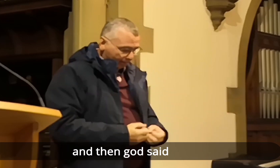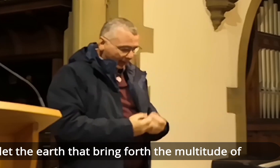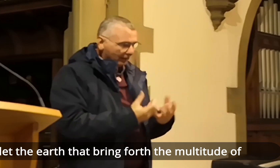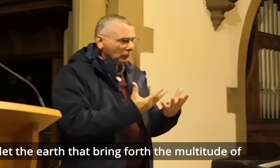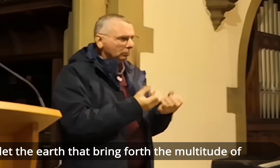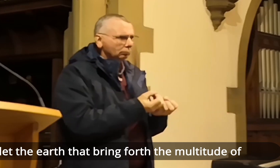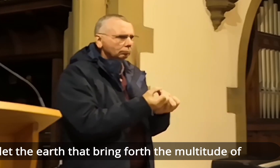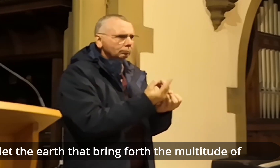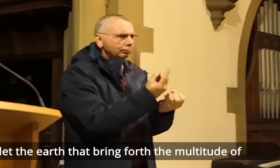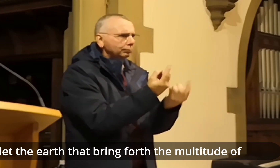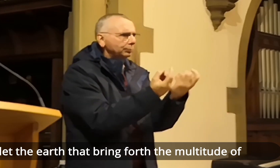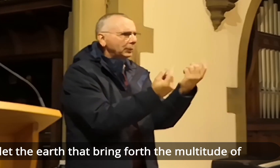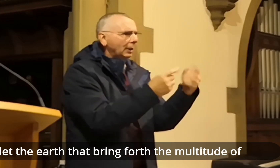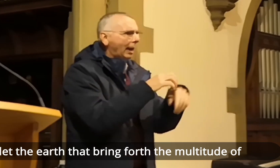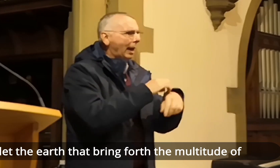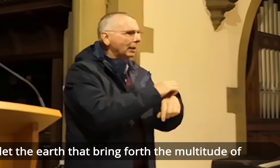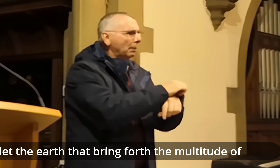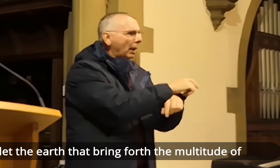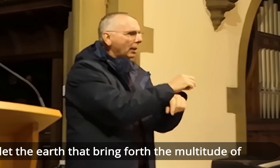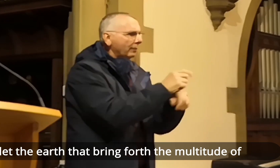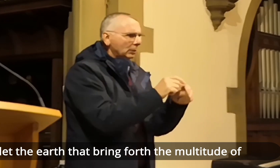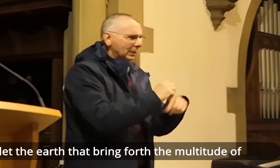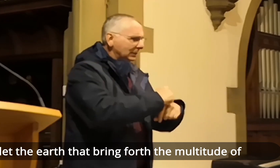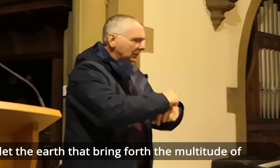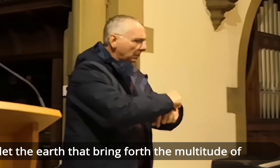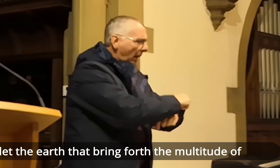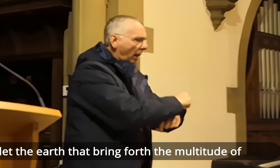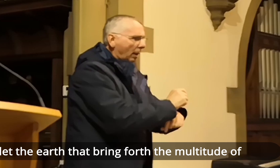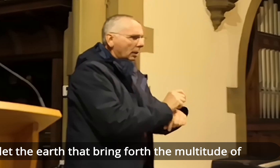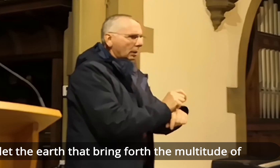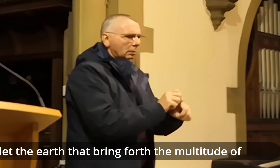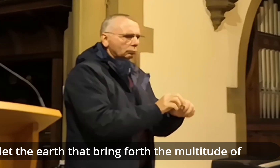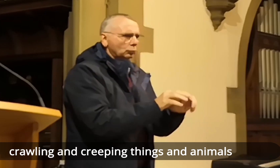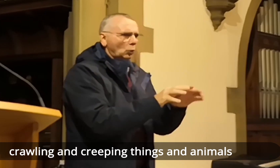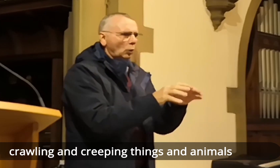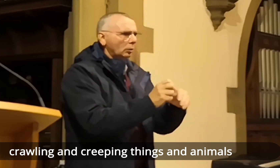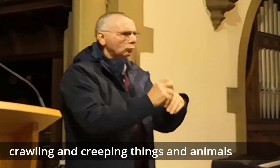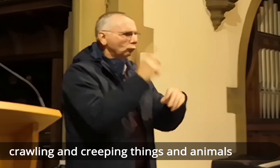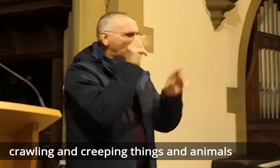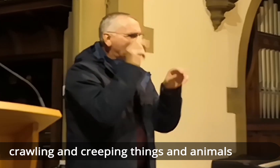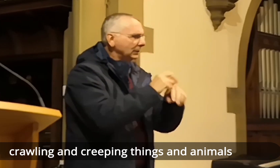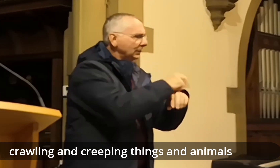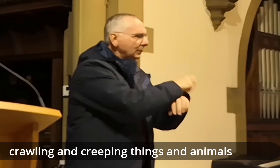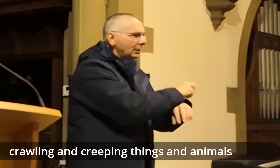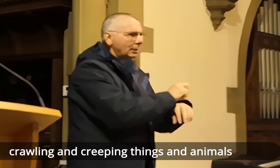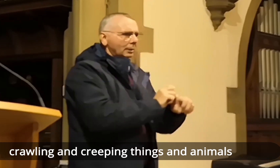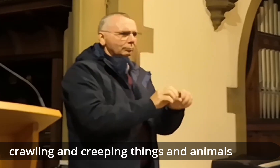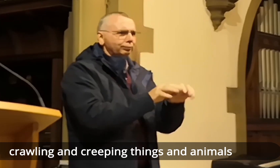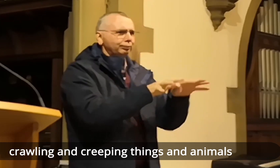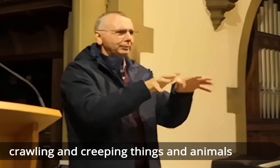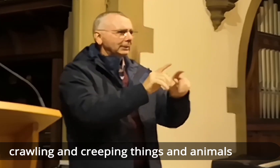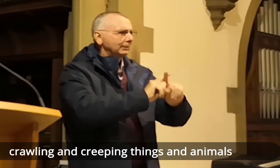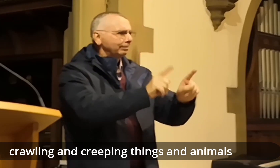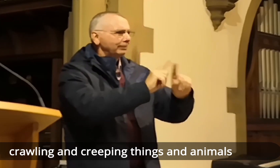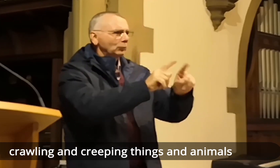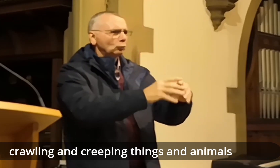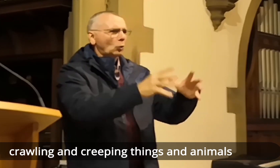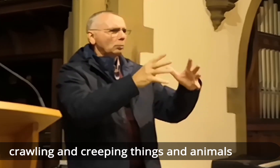let the earth bring forth a multitude of crawling and creeping things and animals